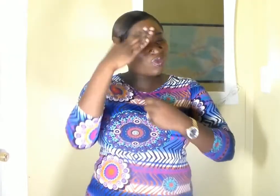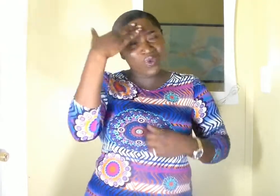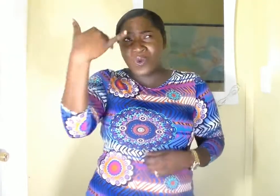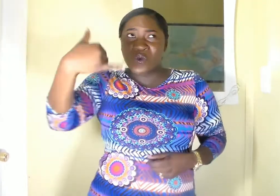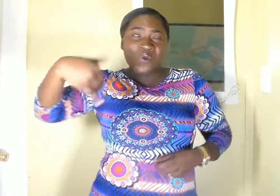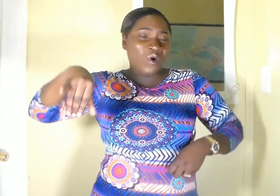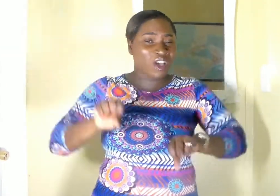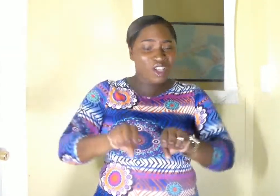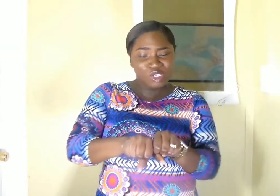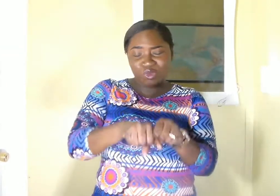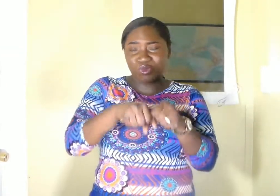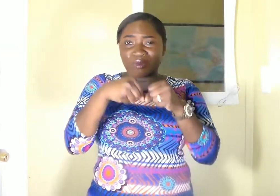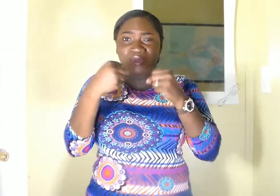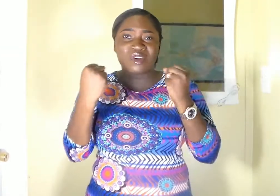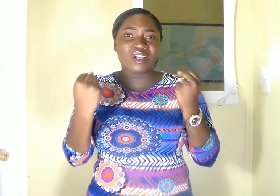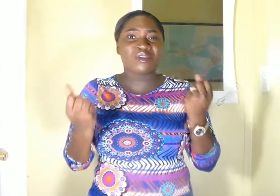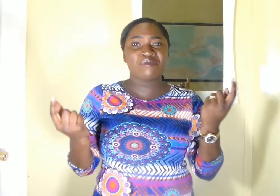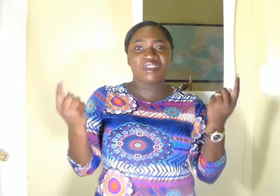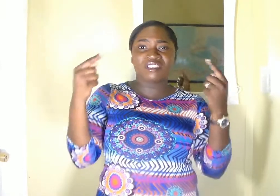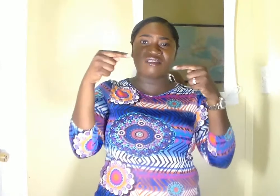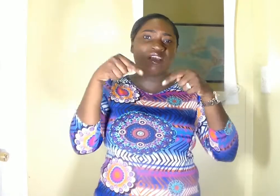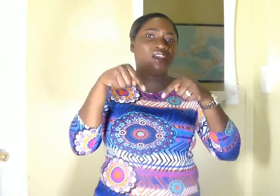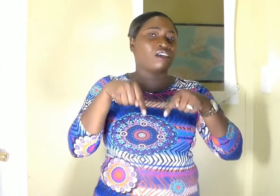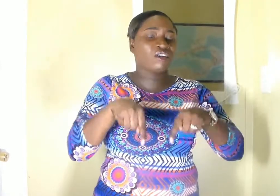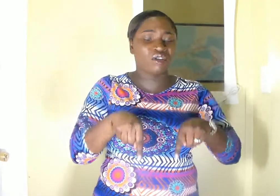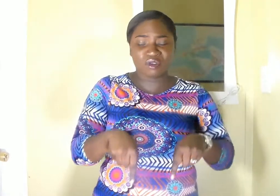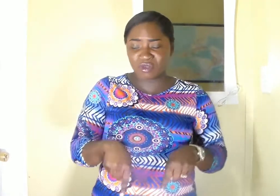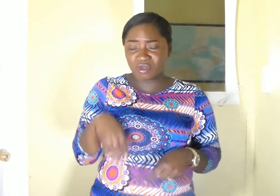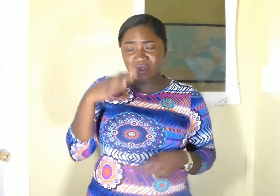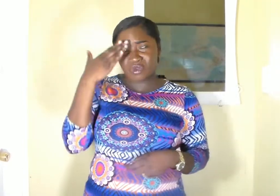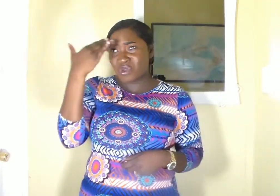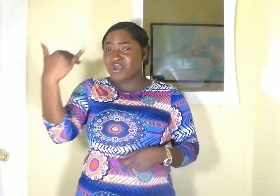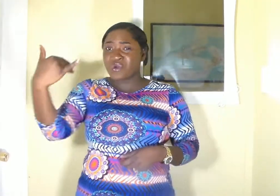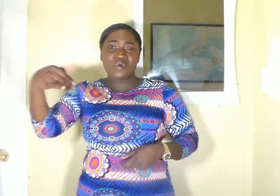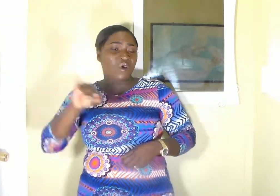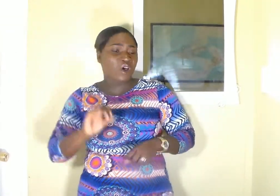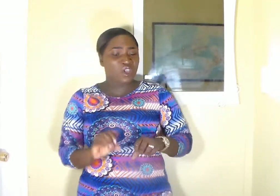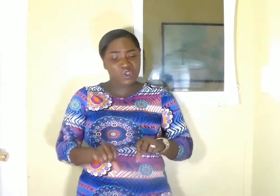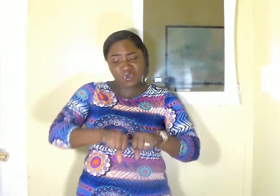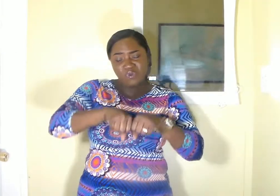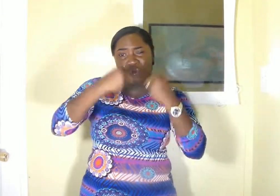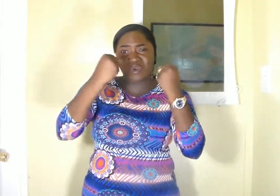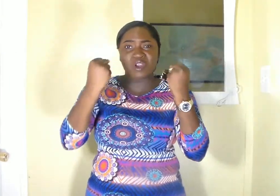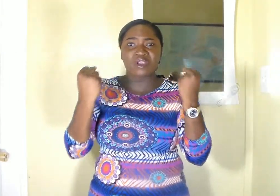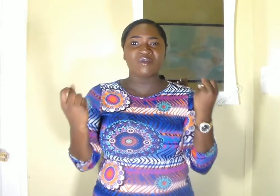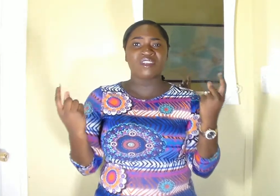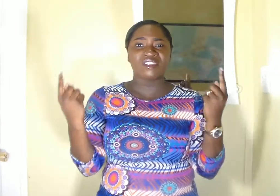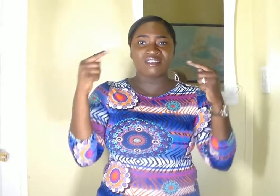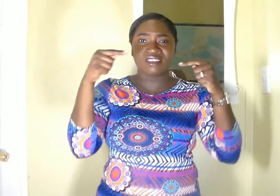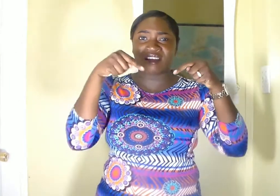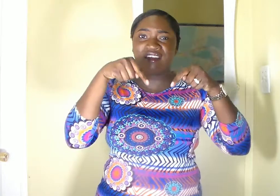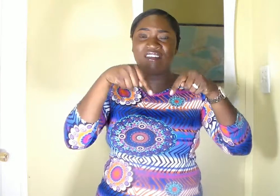Why does it break me down Why do you break me down